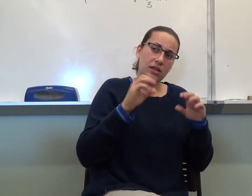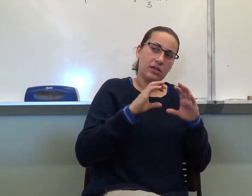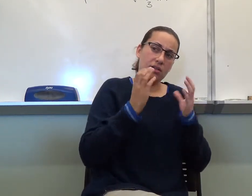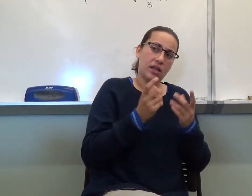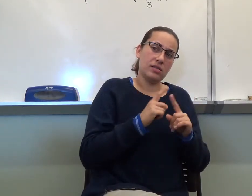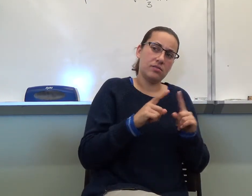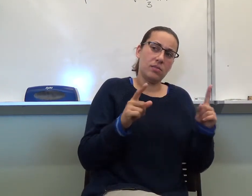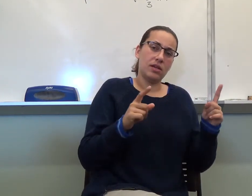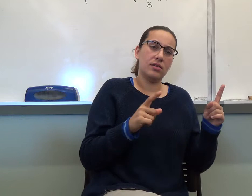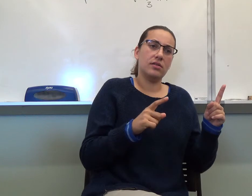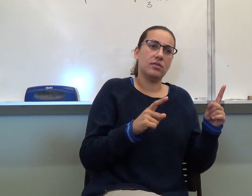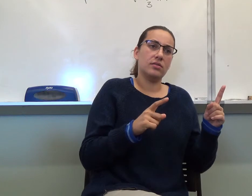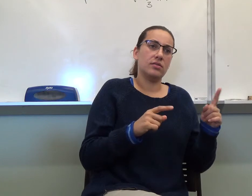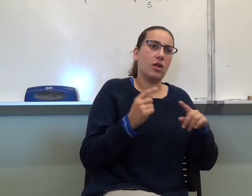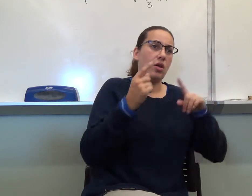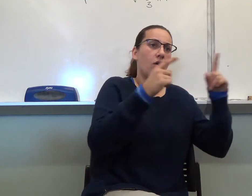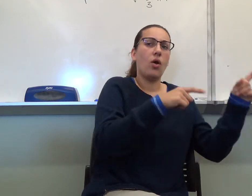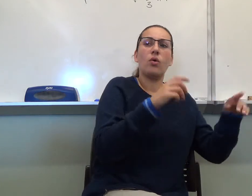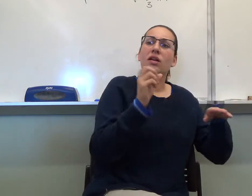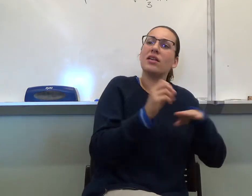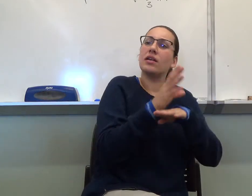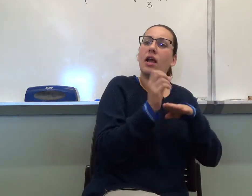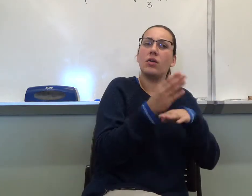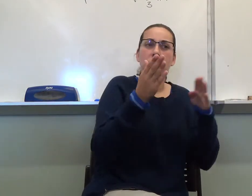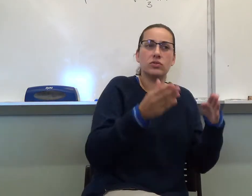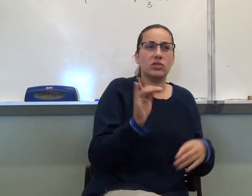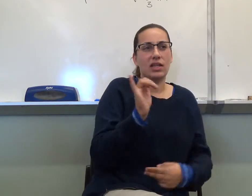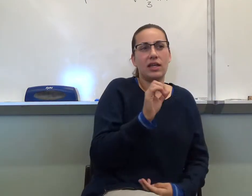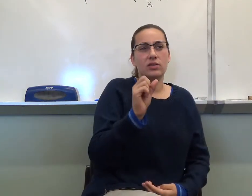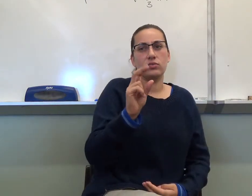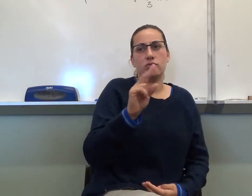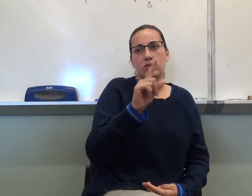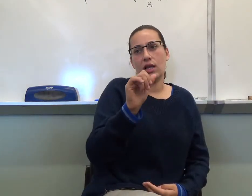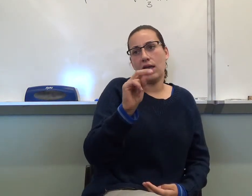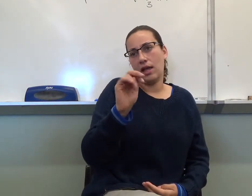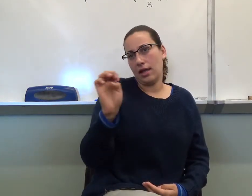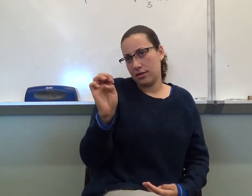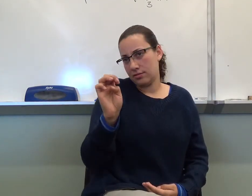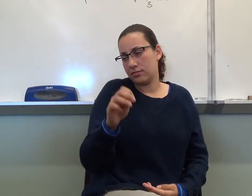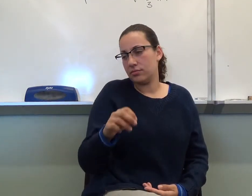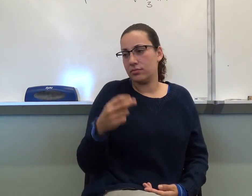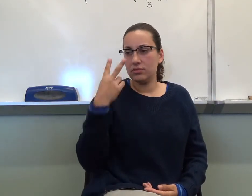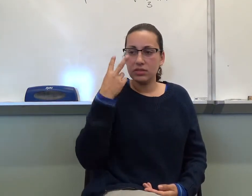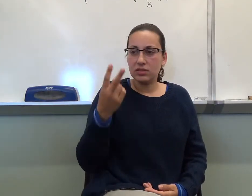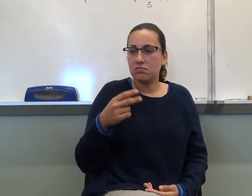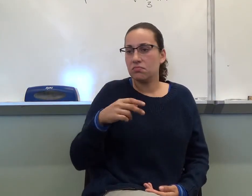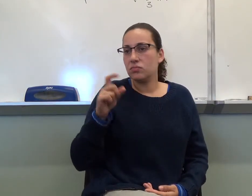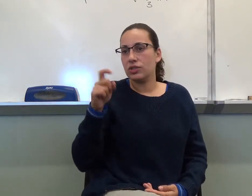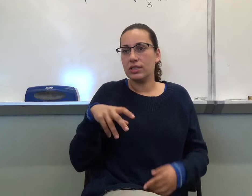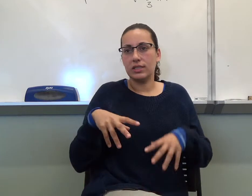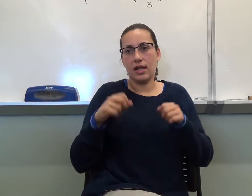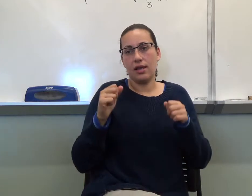own, go to the counselor like Suzanne and find out what your schedule is to take. Okay.